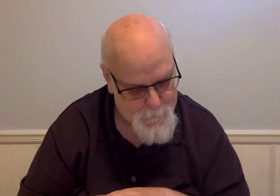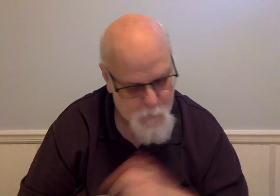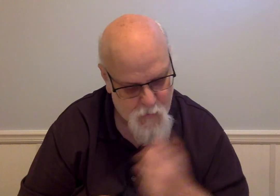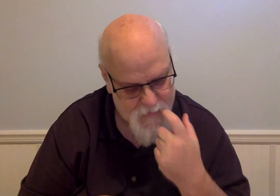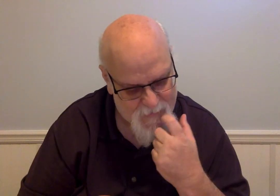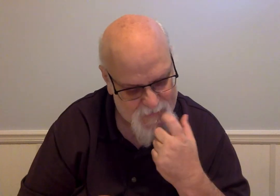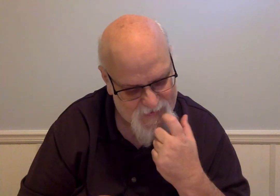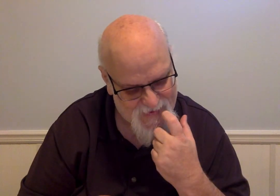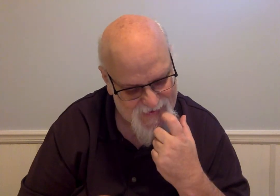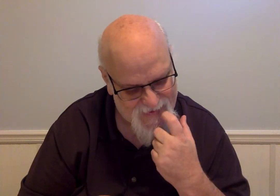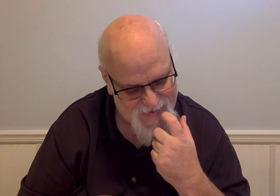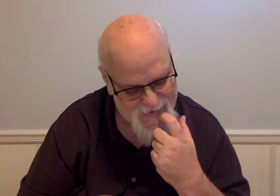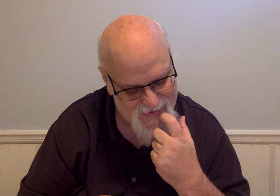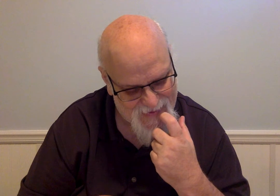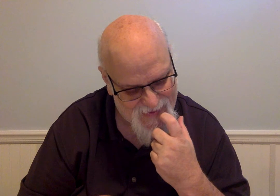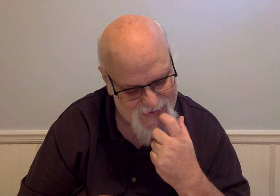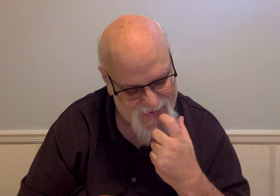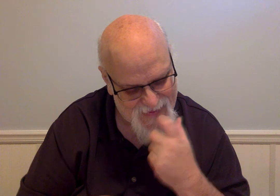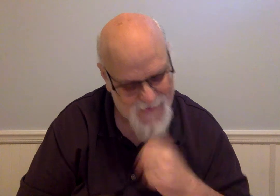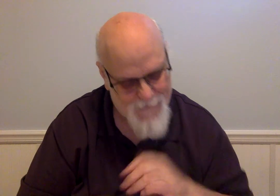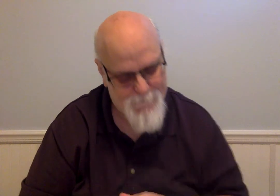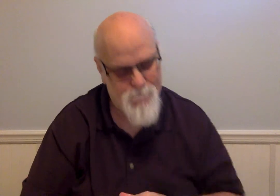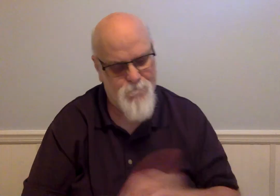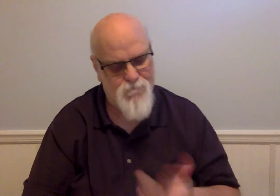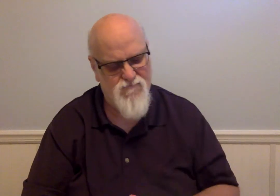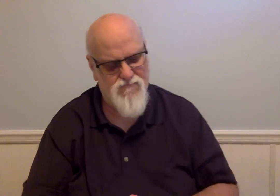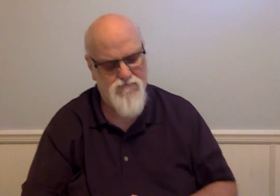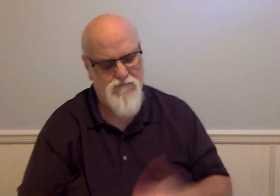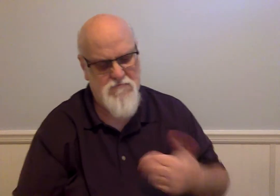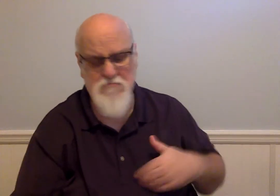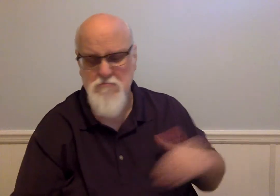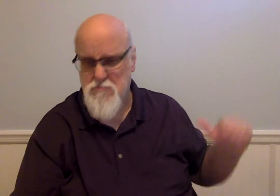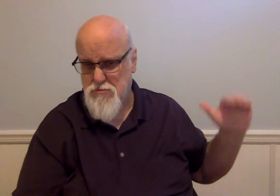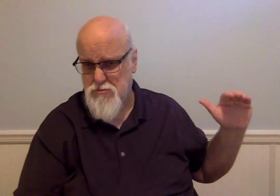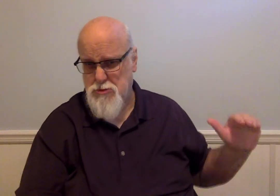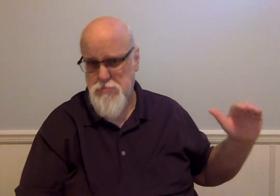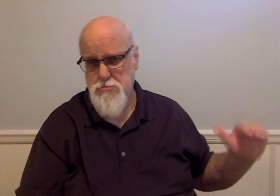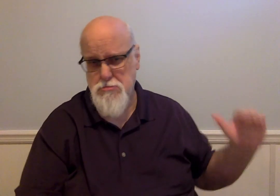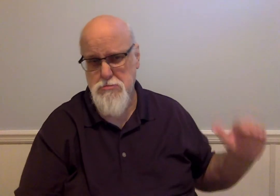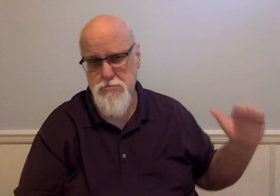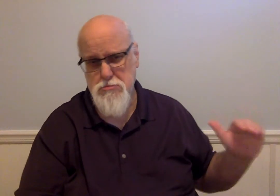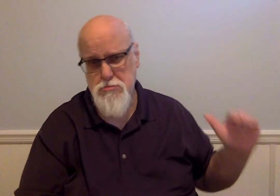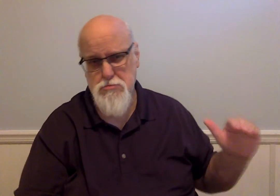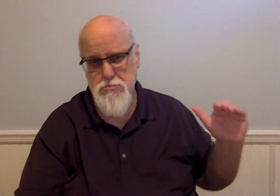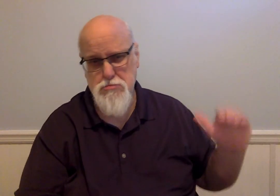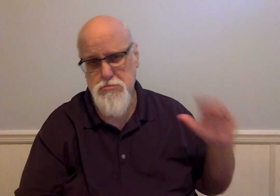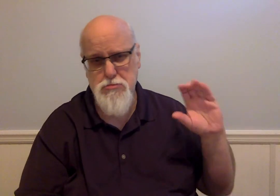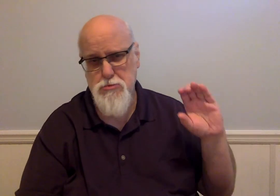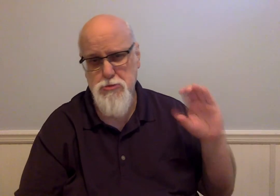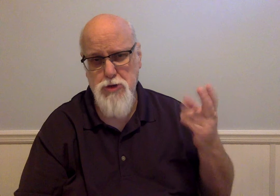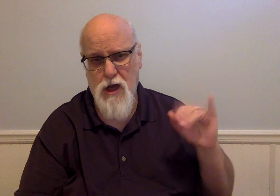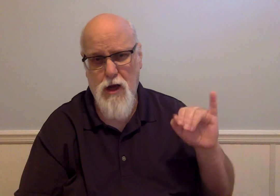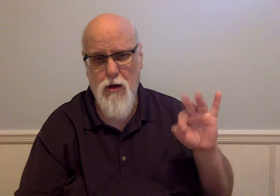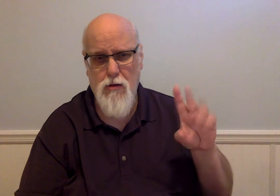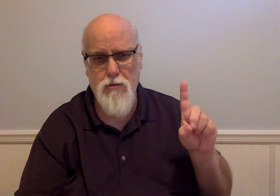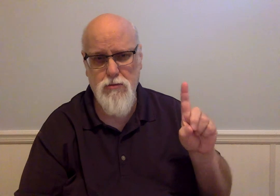those cheeks. Add that emphasis. So if we're talking about the height of somebody, like a